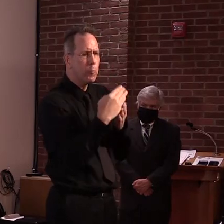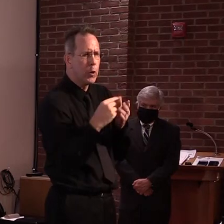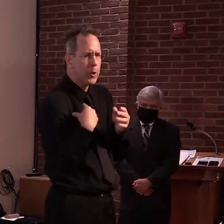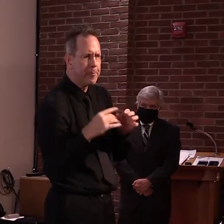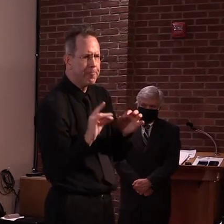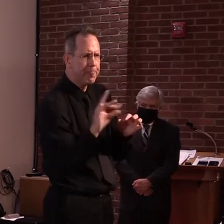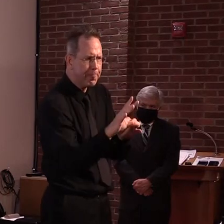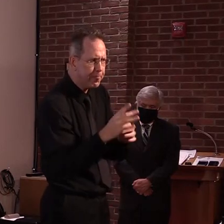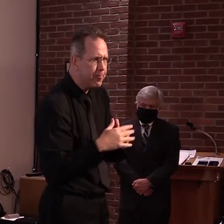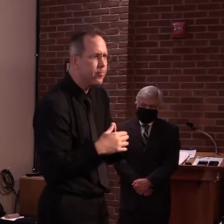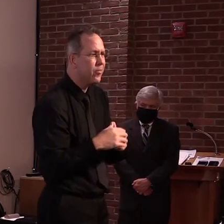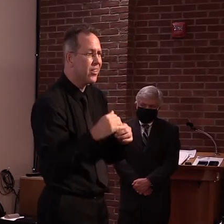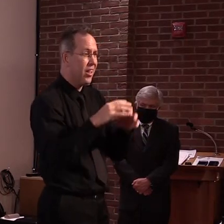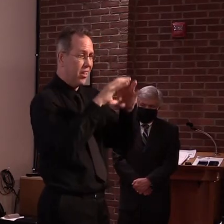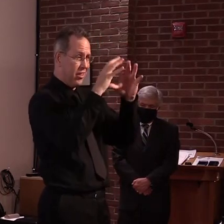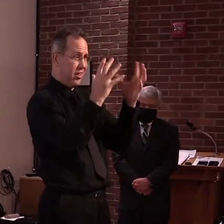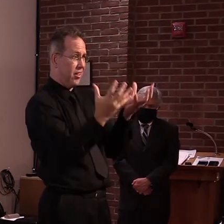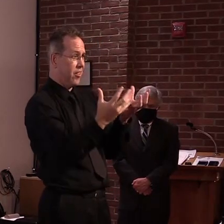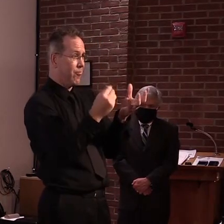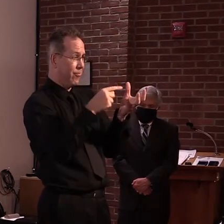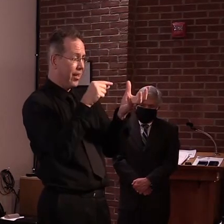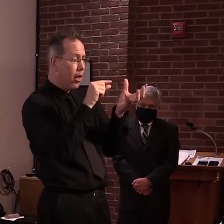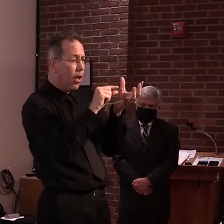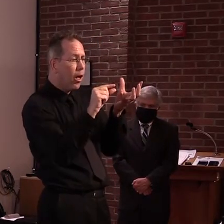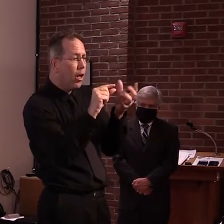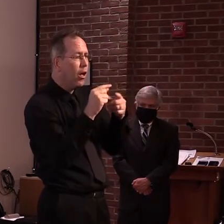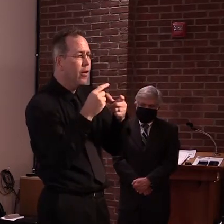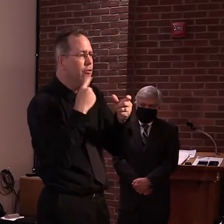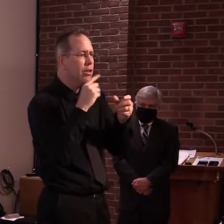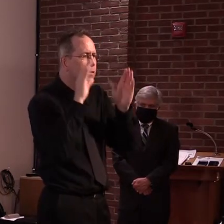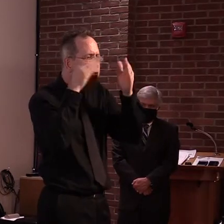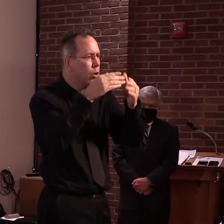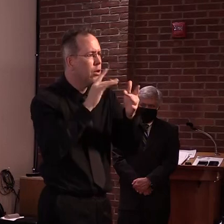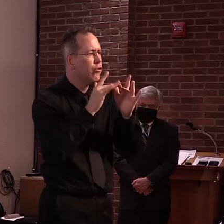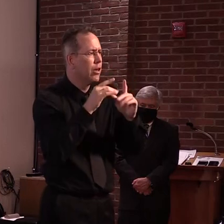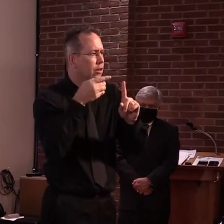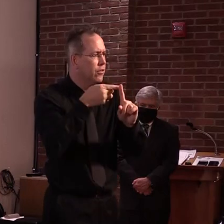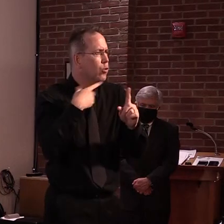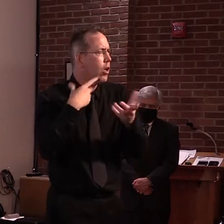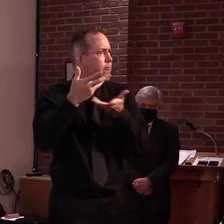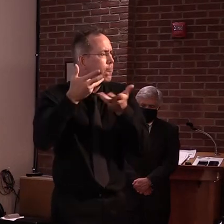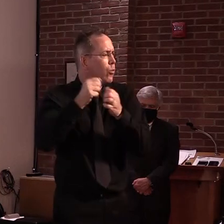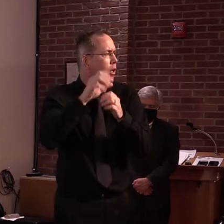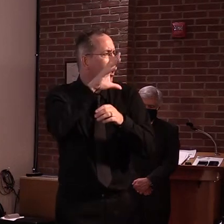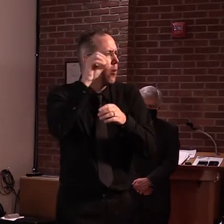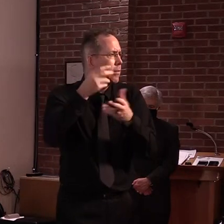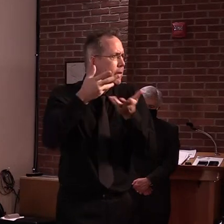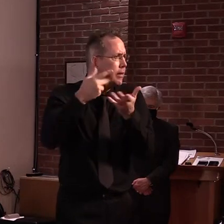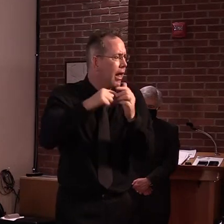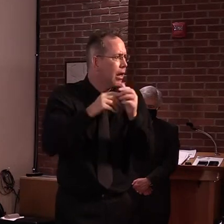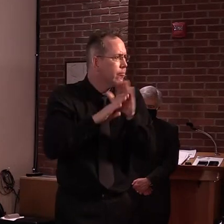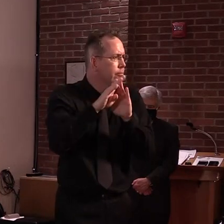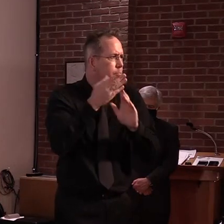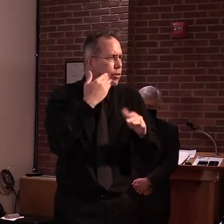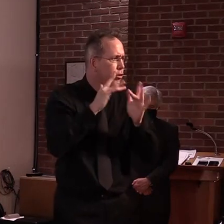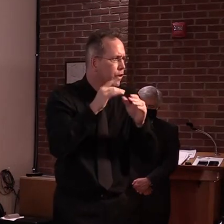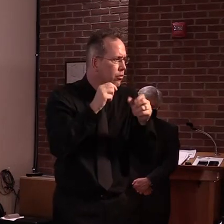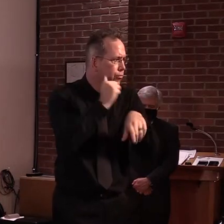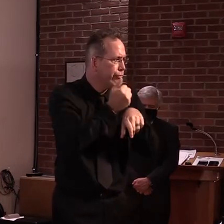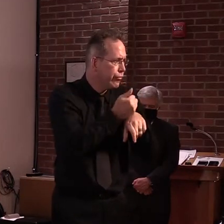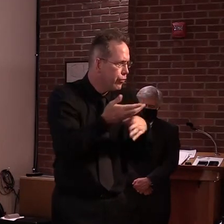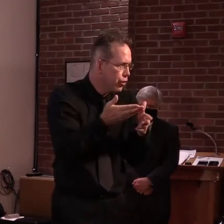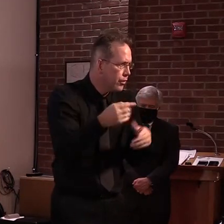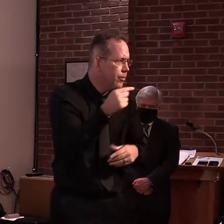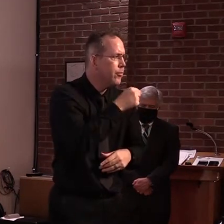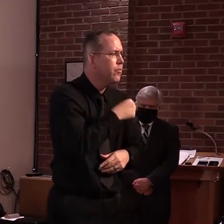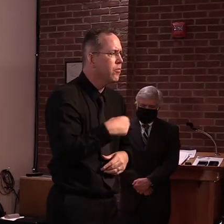the Public Service Department. We are also proposing $11 million investment in community and housing recovery. There is mortgage assistance that